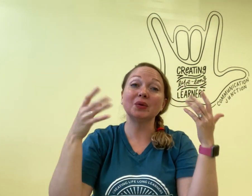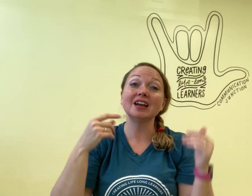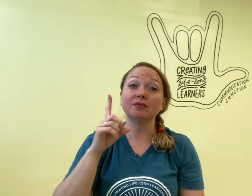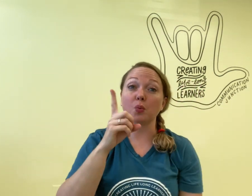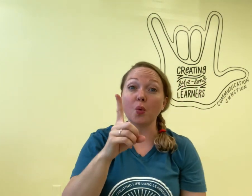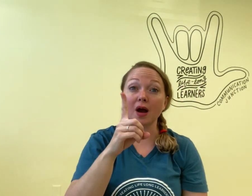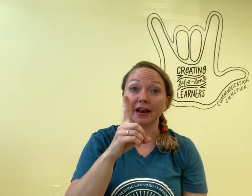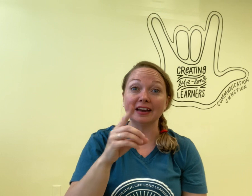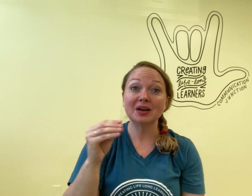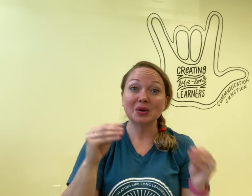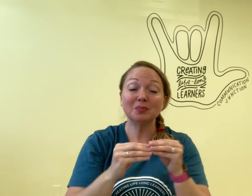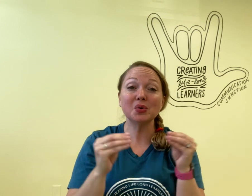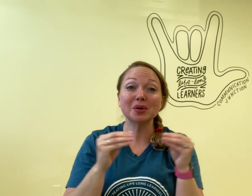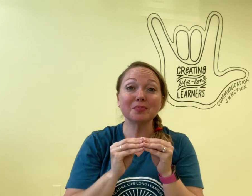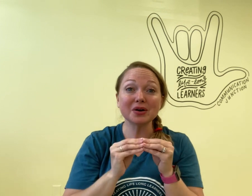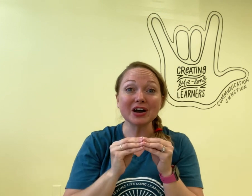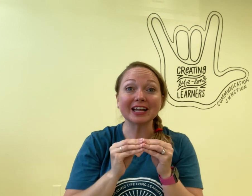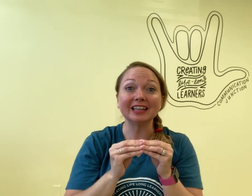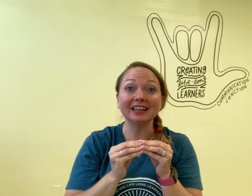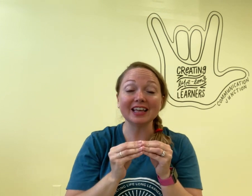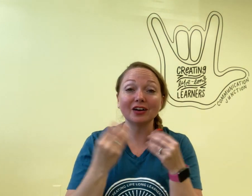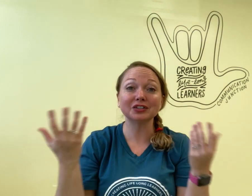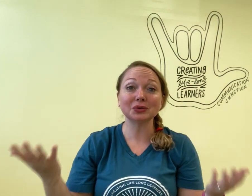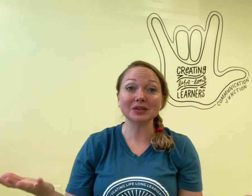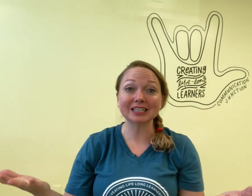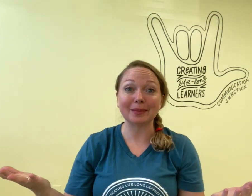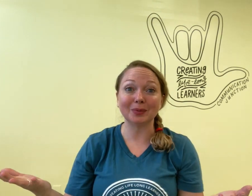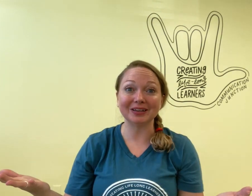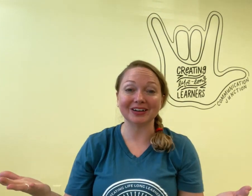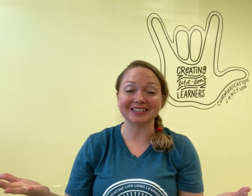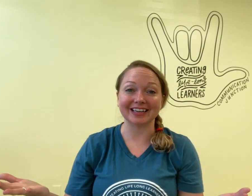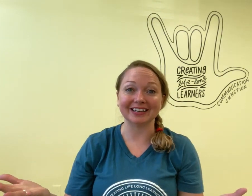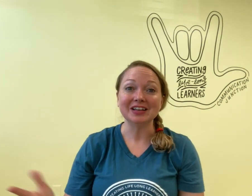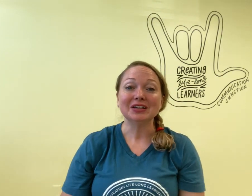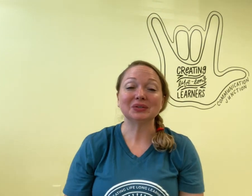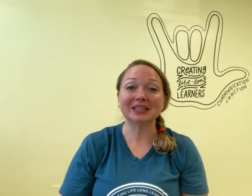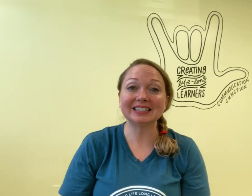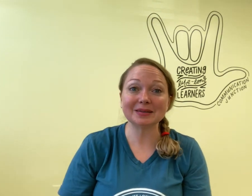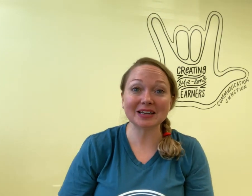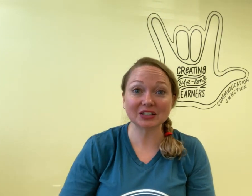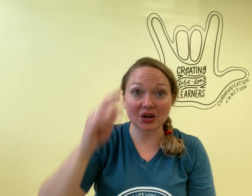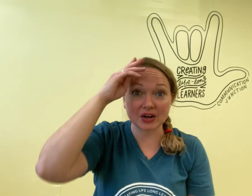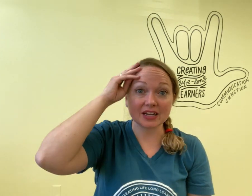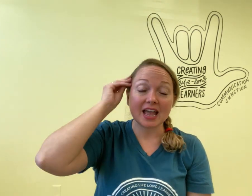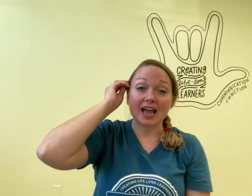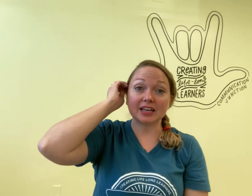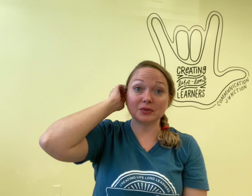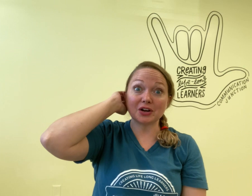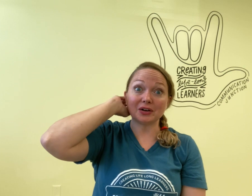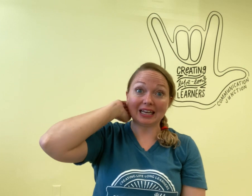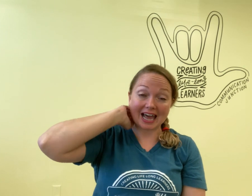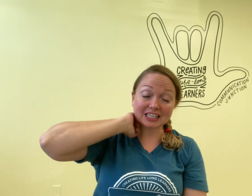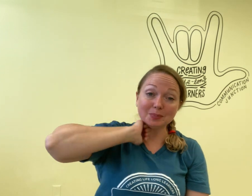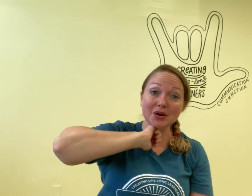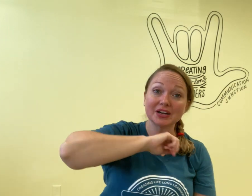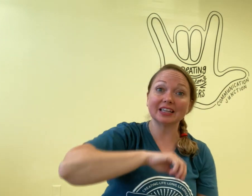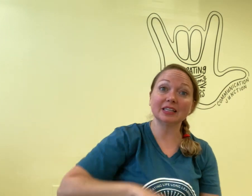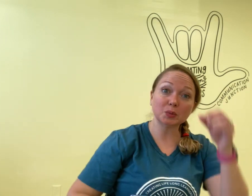have one more book, and then our story time will be all done. So let's sing my song and read our last book, and then we'll